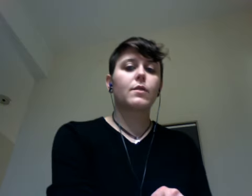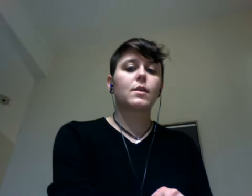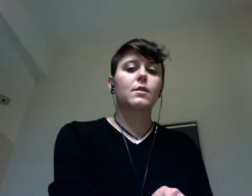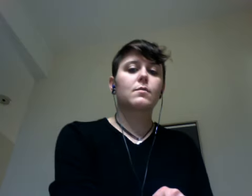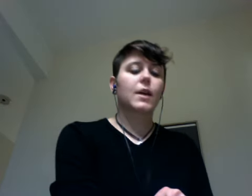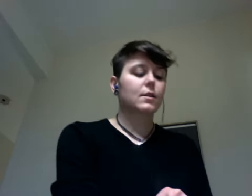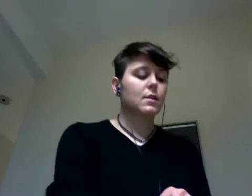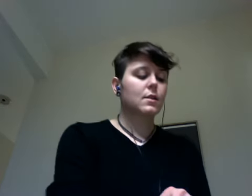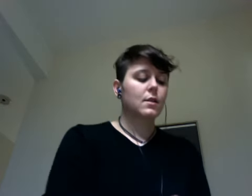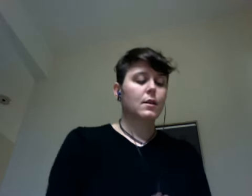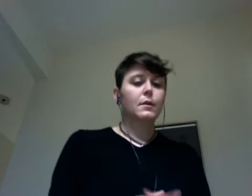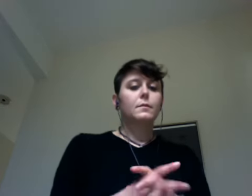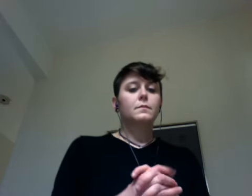the text.